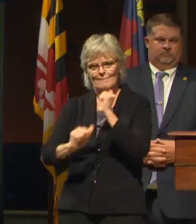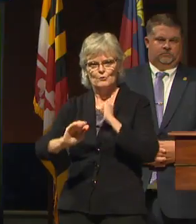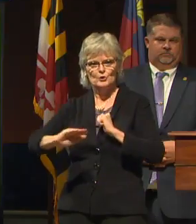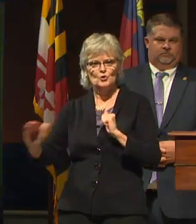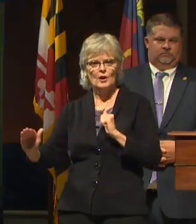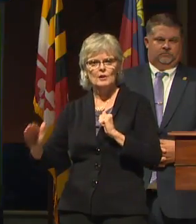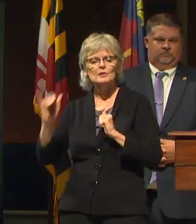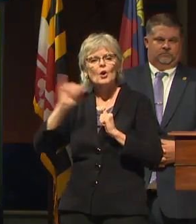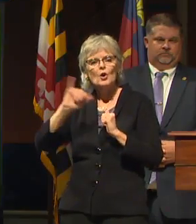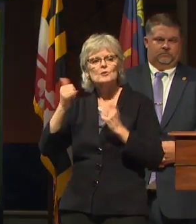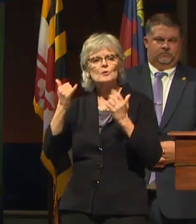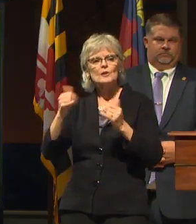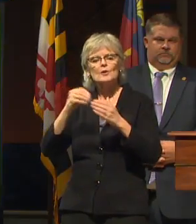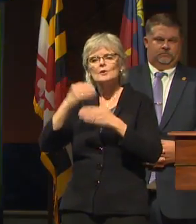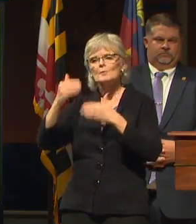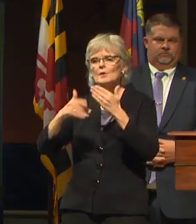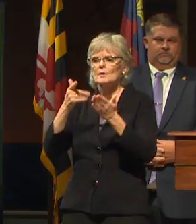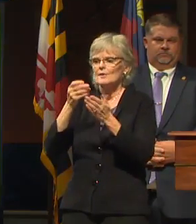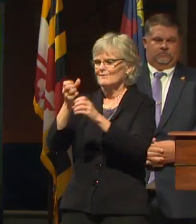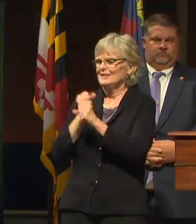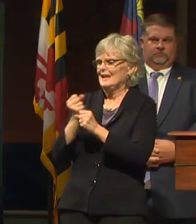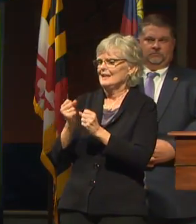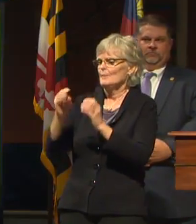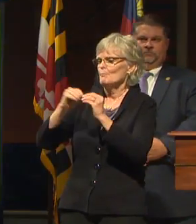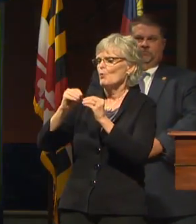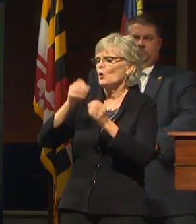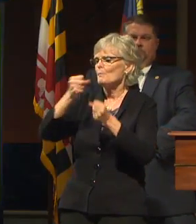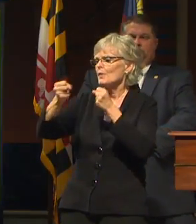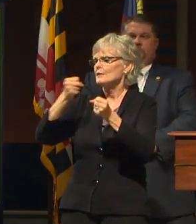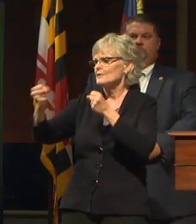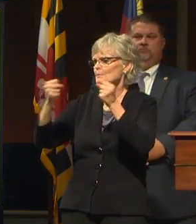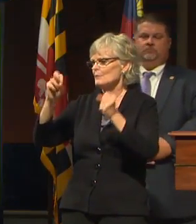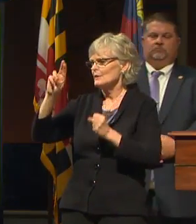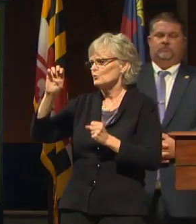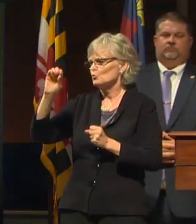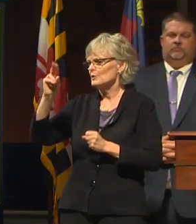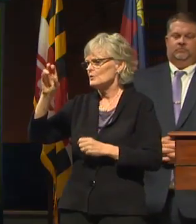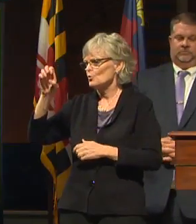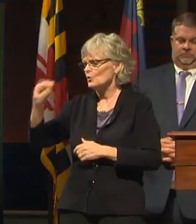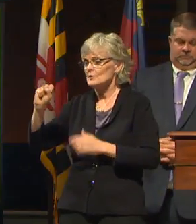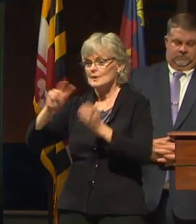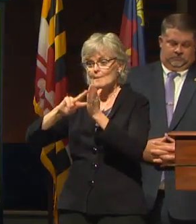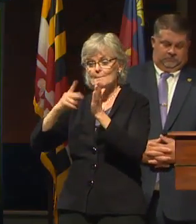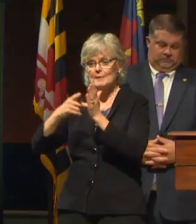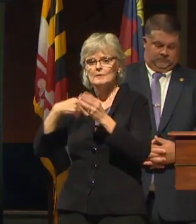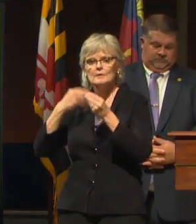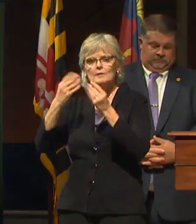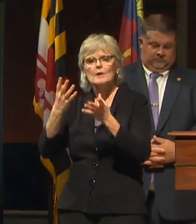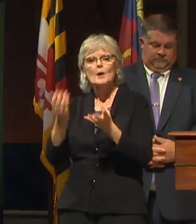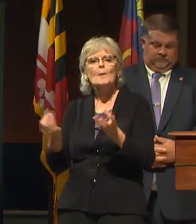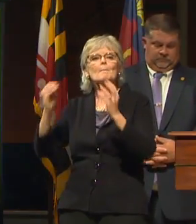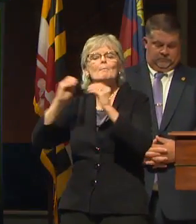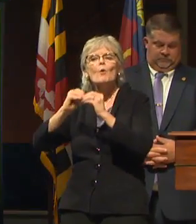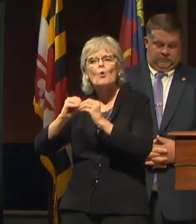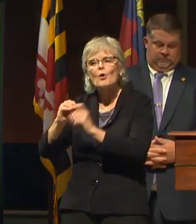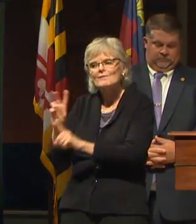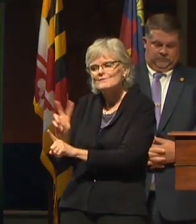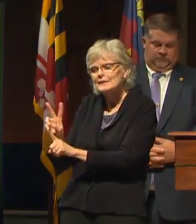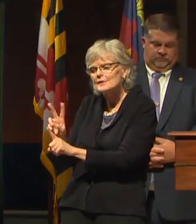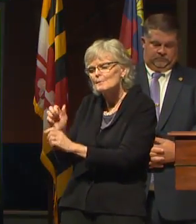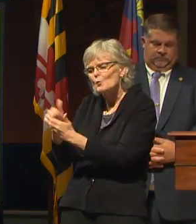We're also in the process of procuring additional placement resources. This will allow us to provide greater number of victims